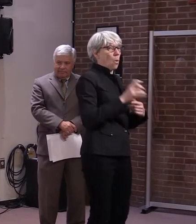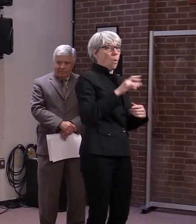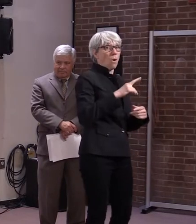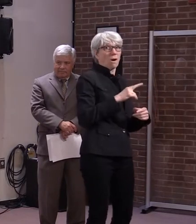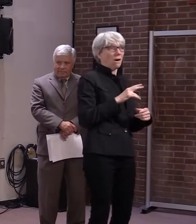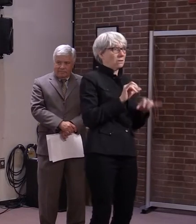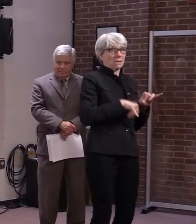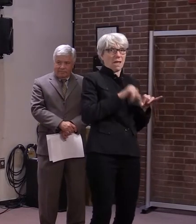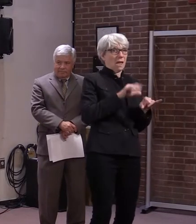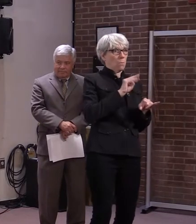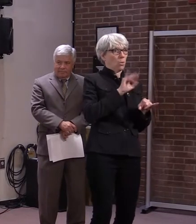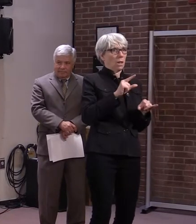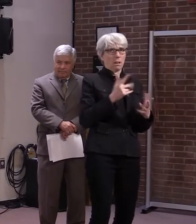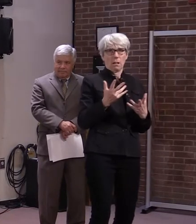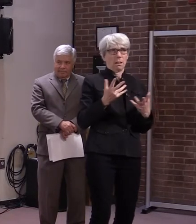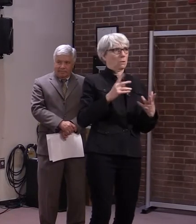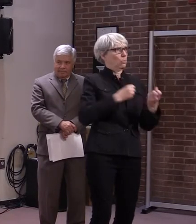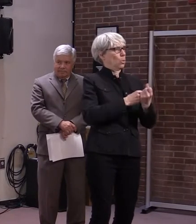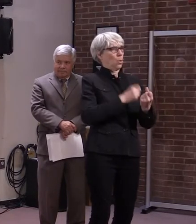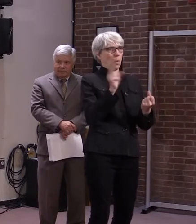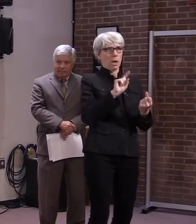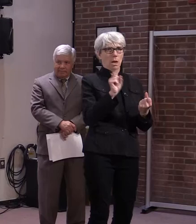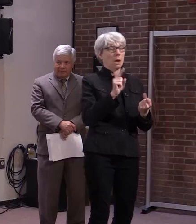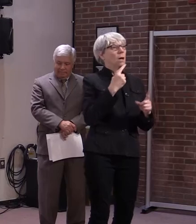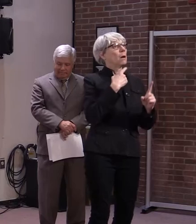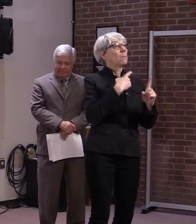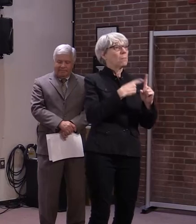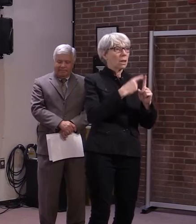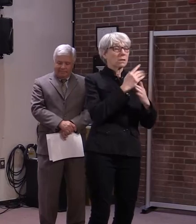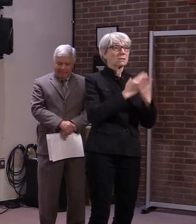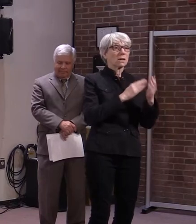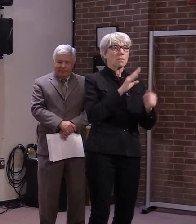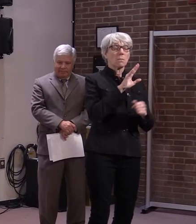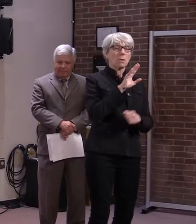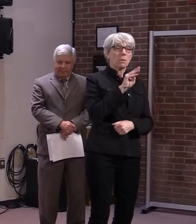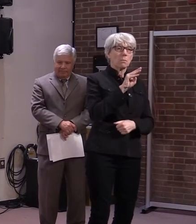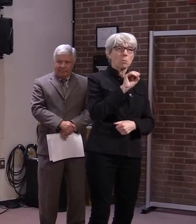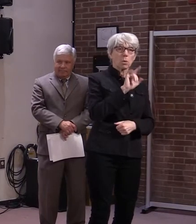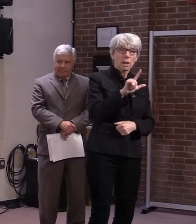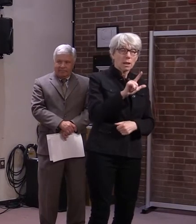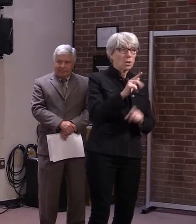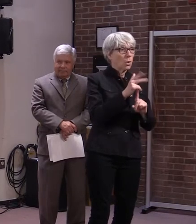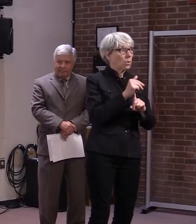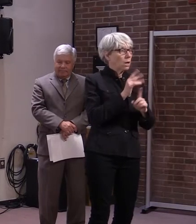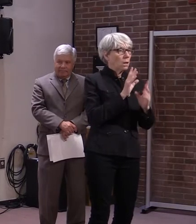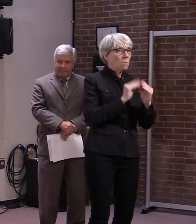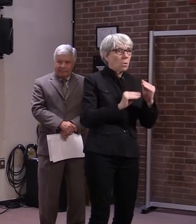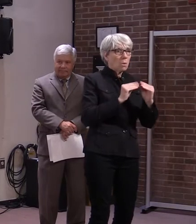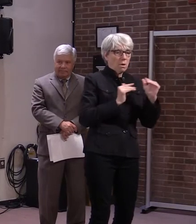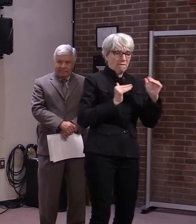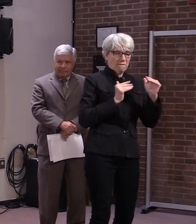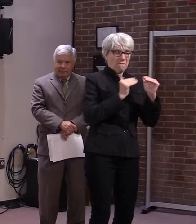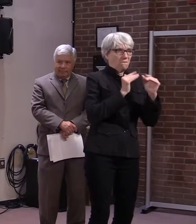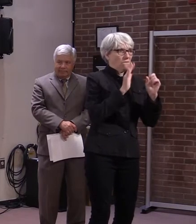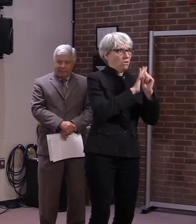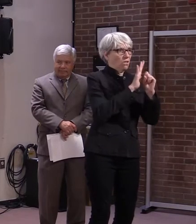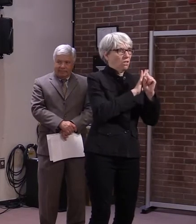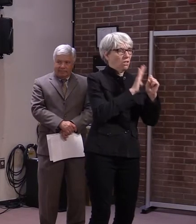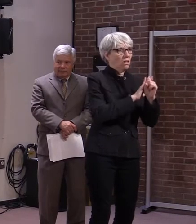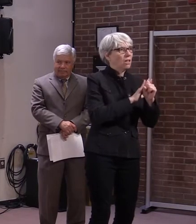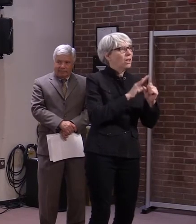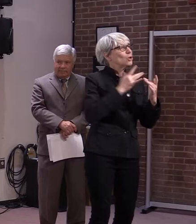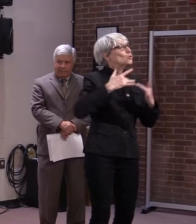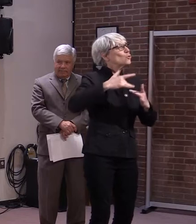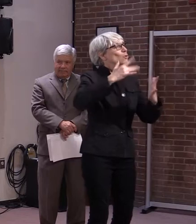There's less capacity in some of the hotels and motels, especially when we're getting into our tourism season.